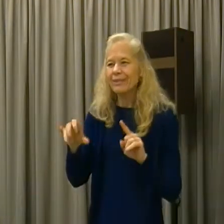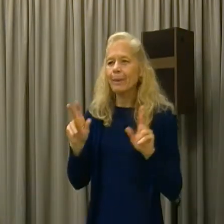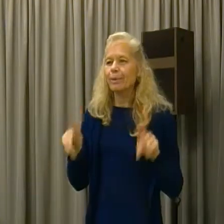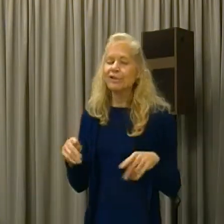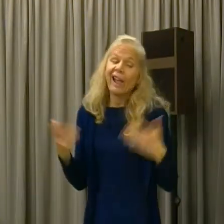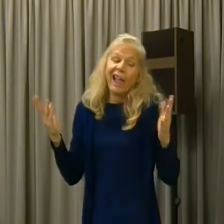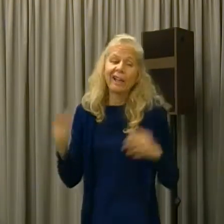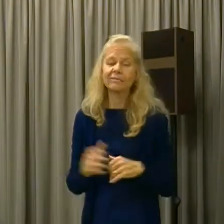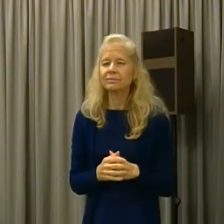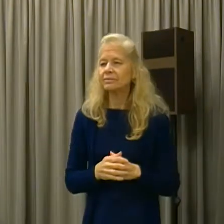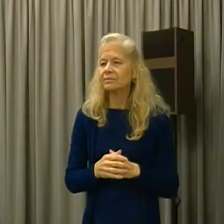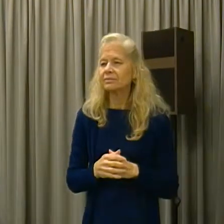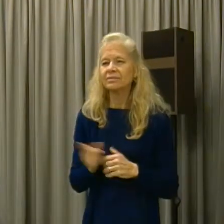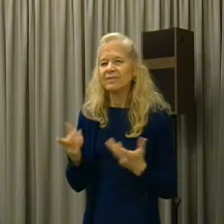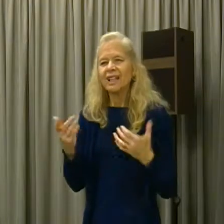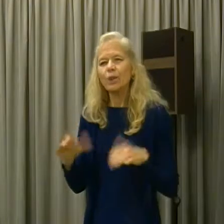Someone said this, defining love.